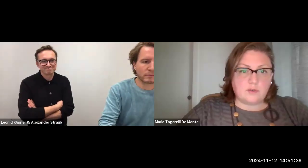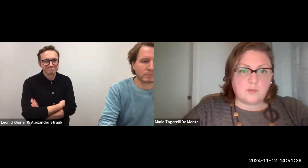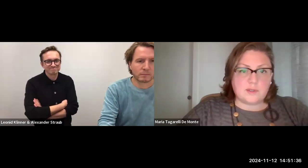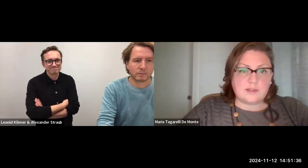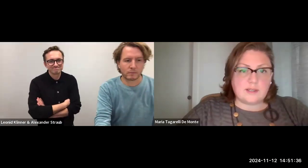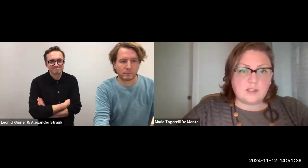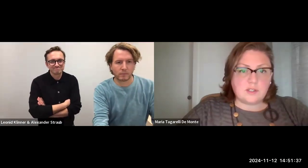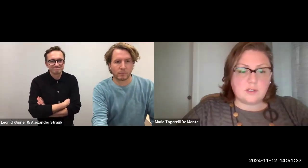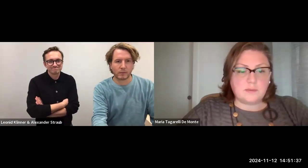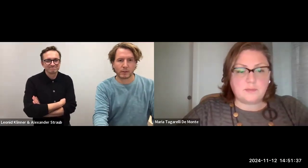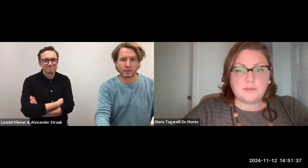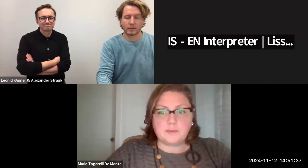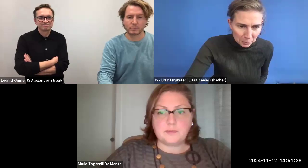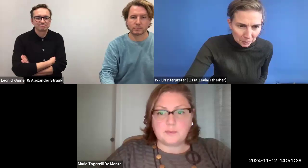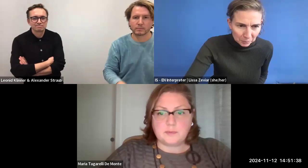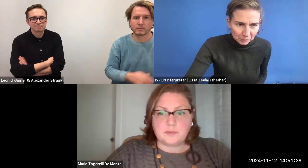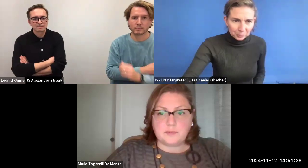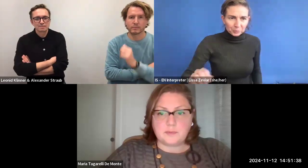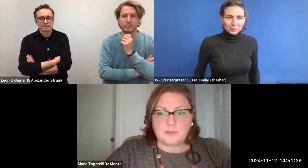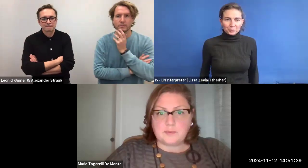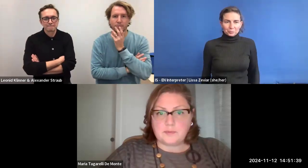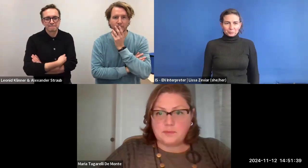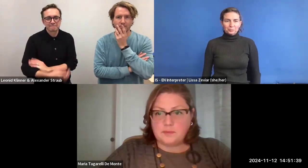Getting ready for the third presentation.